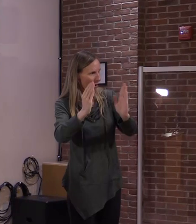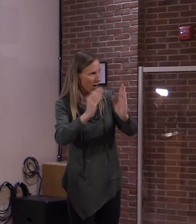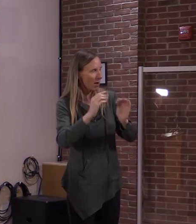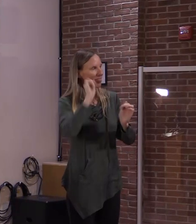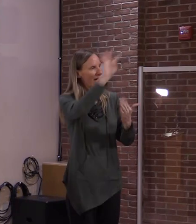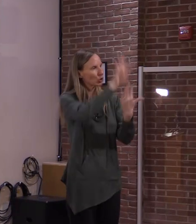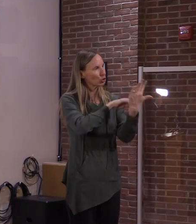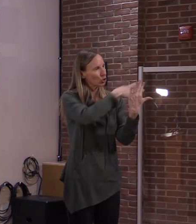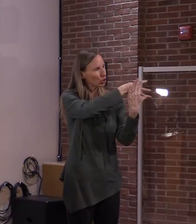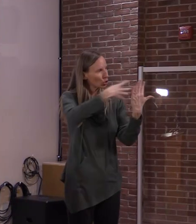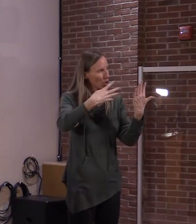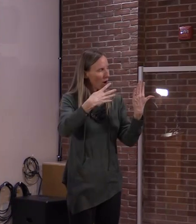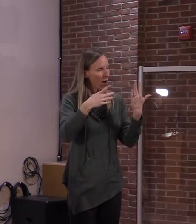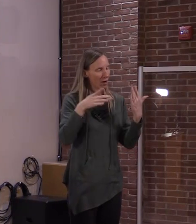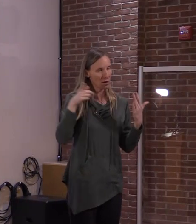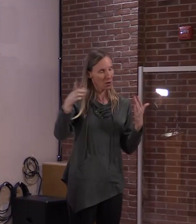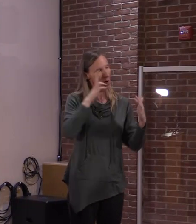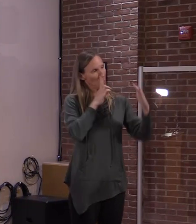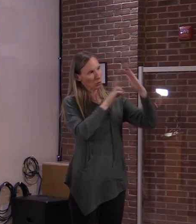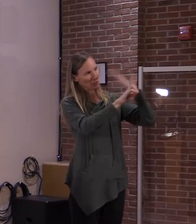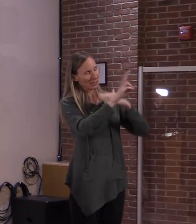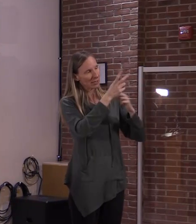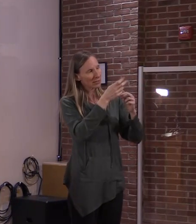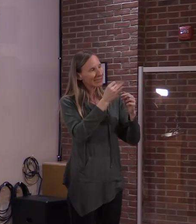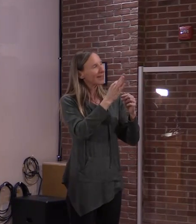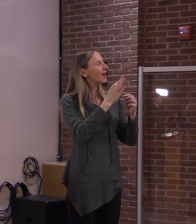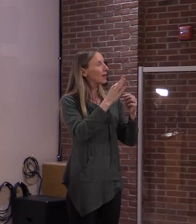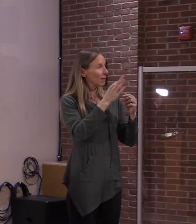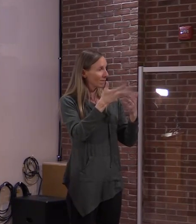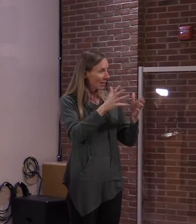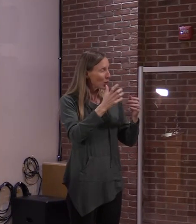chart about the increase in doses that's going to happen?